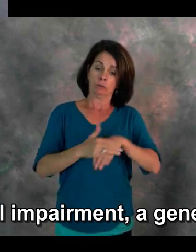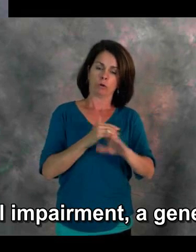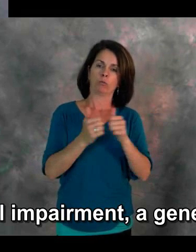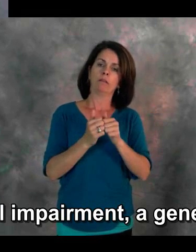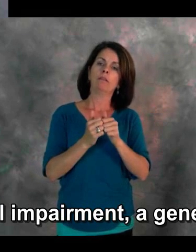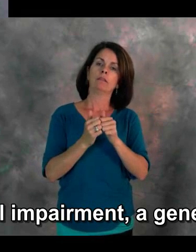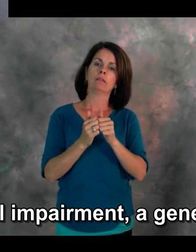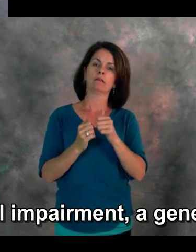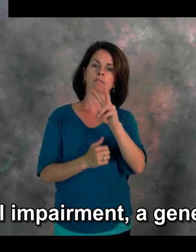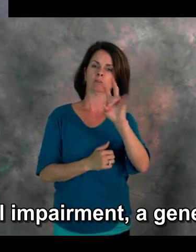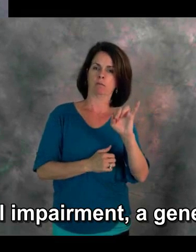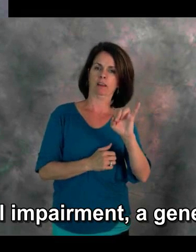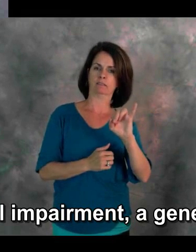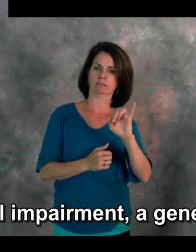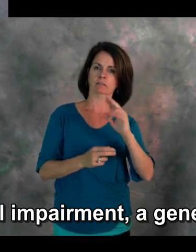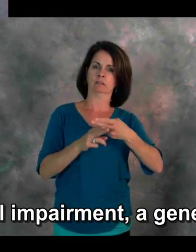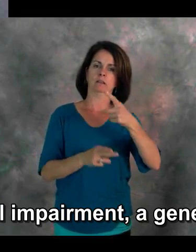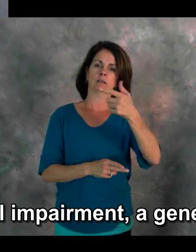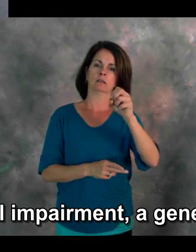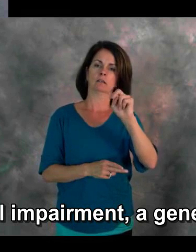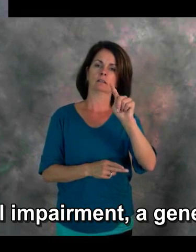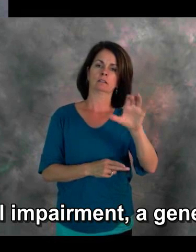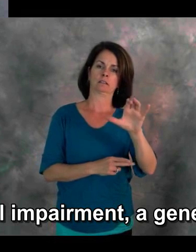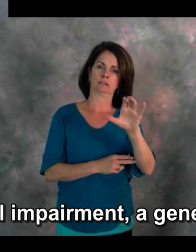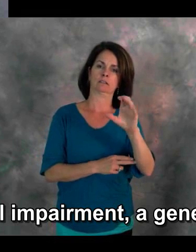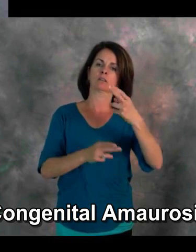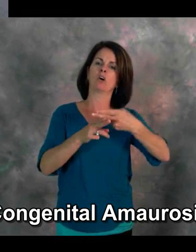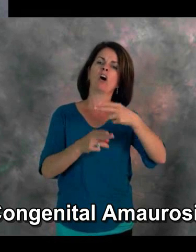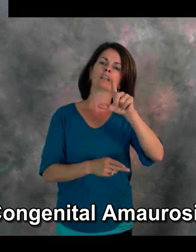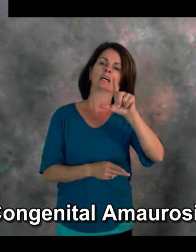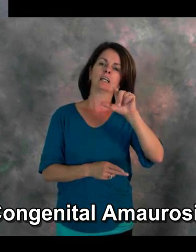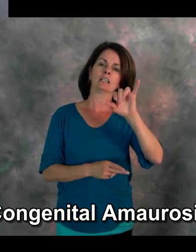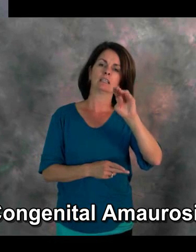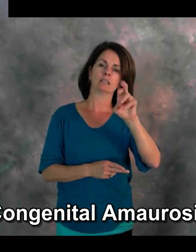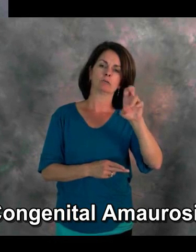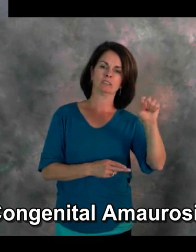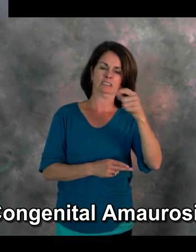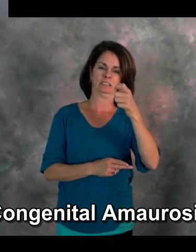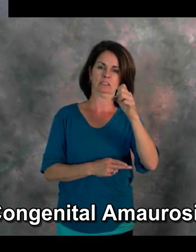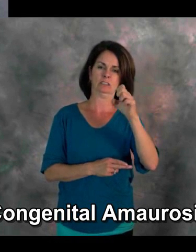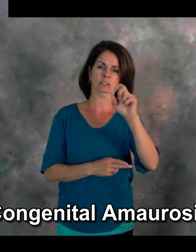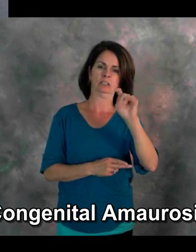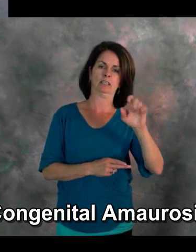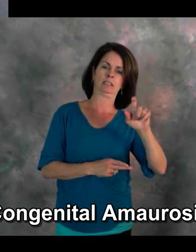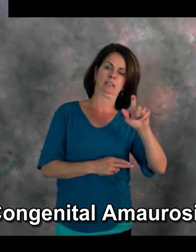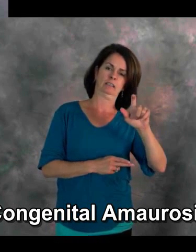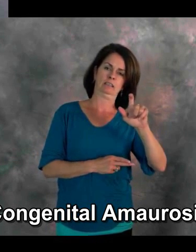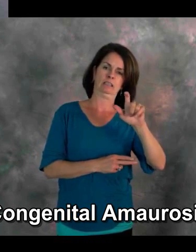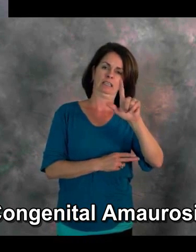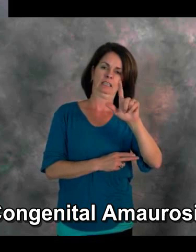So I was born with a visual impairment, a genetic condition called Leber's congenital